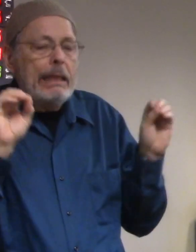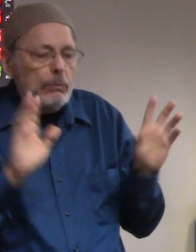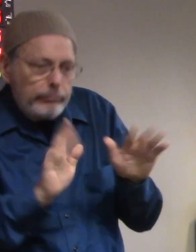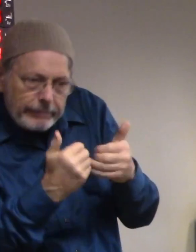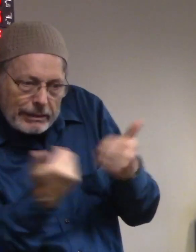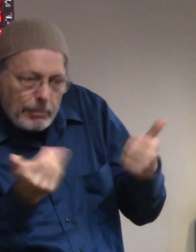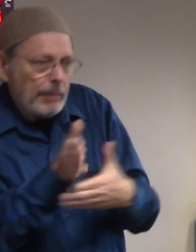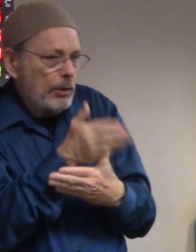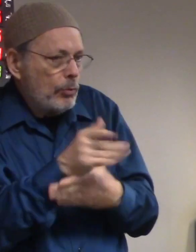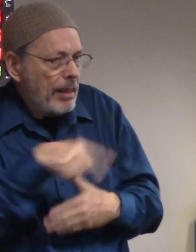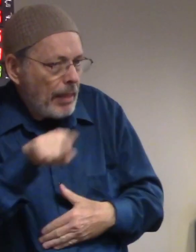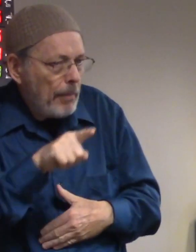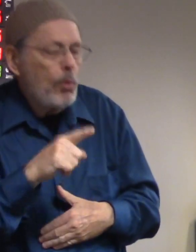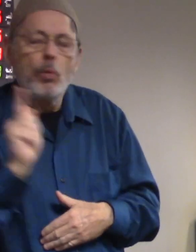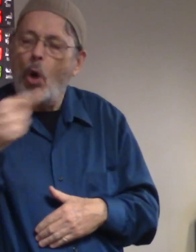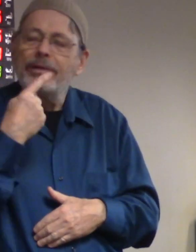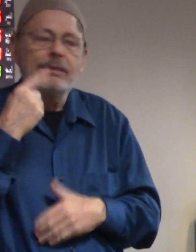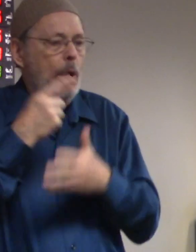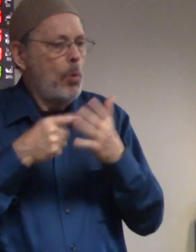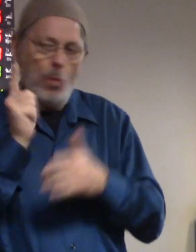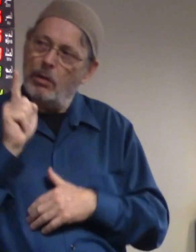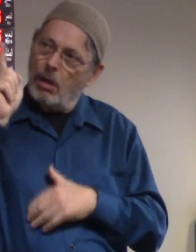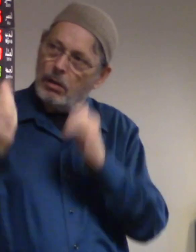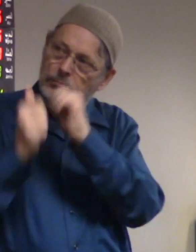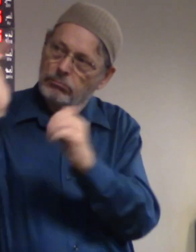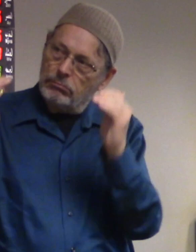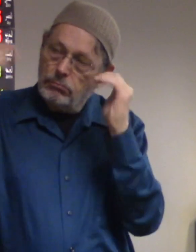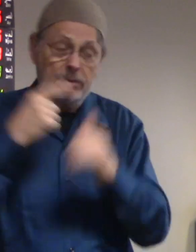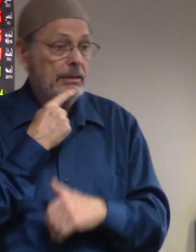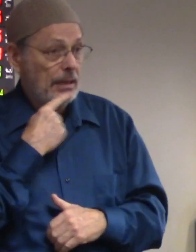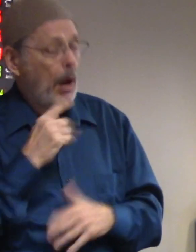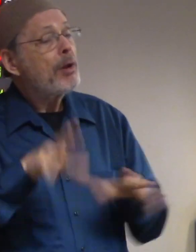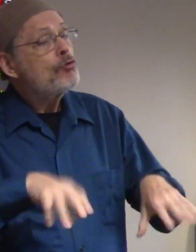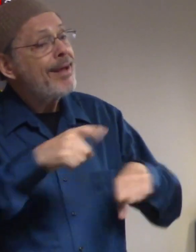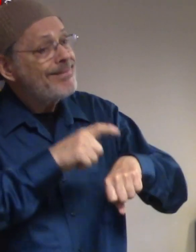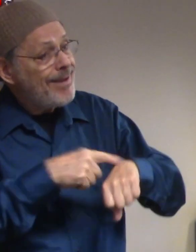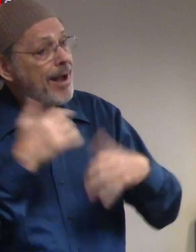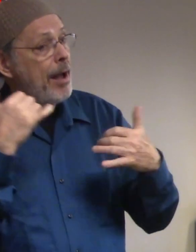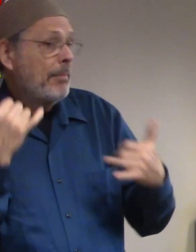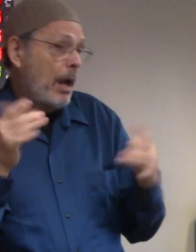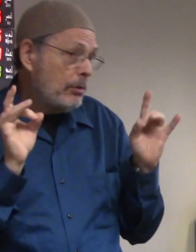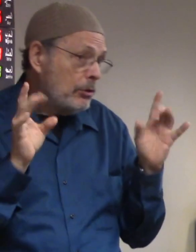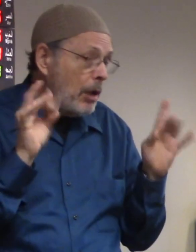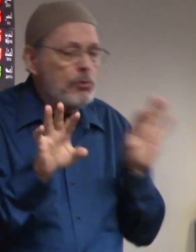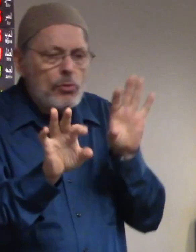what Allah subhanahu wa ta'ala says. And I would like to take this time, inshallah, to choose some of the